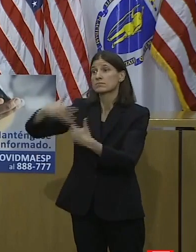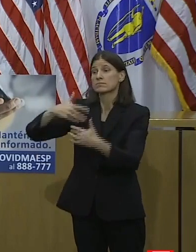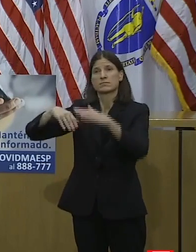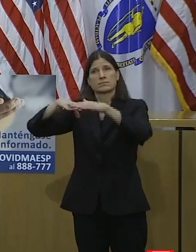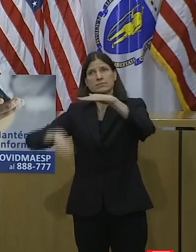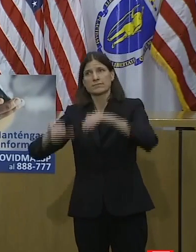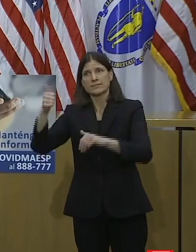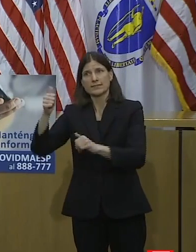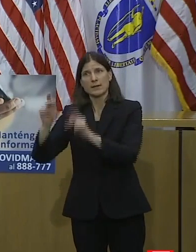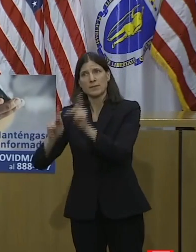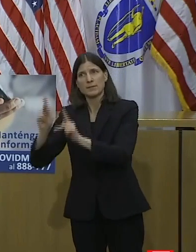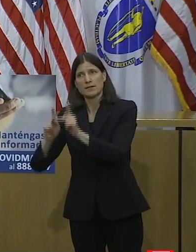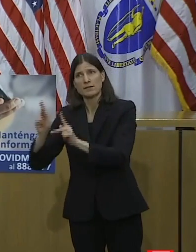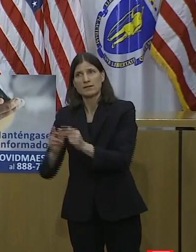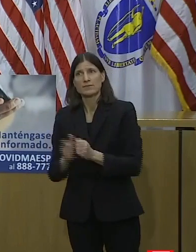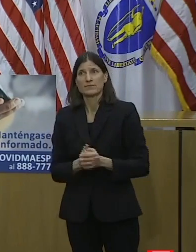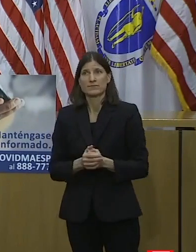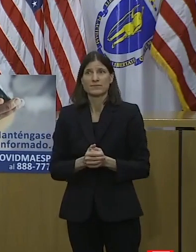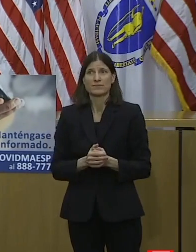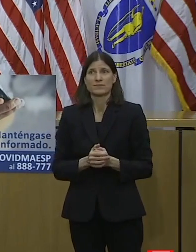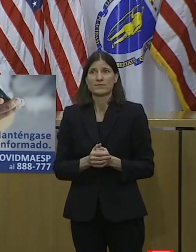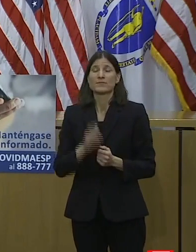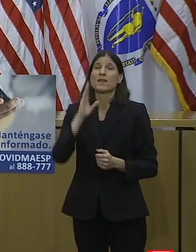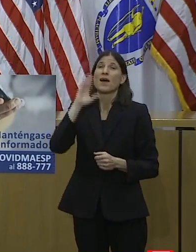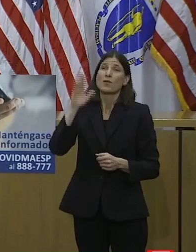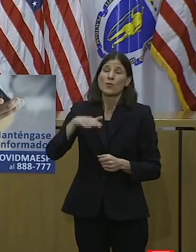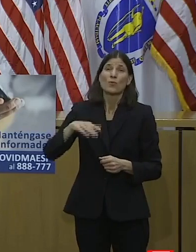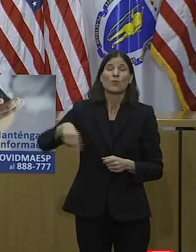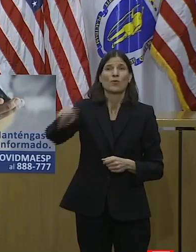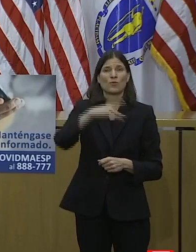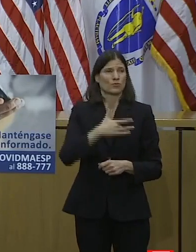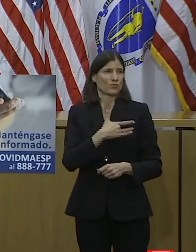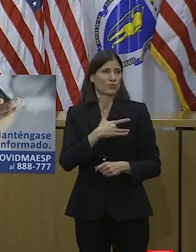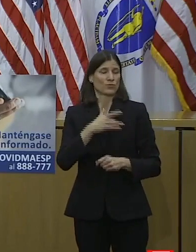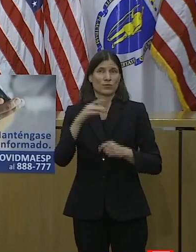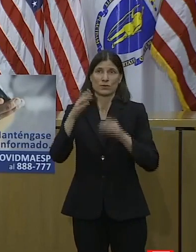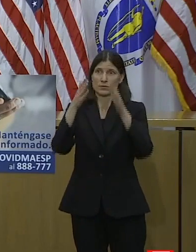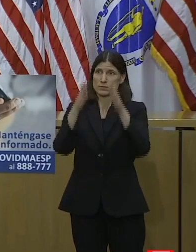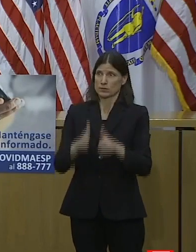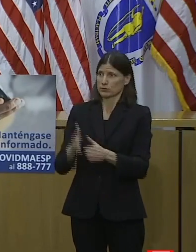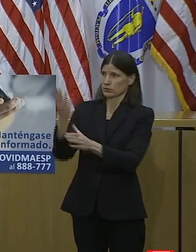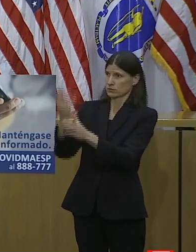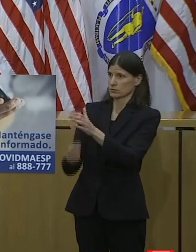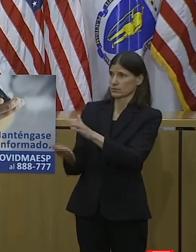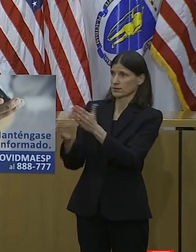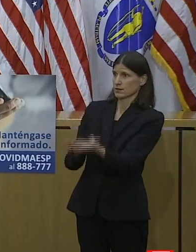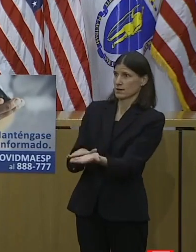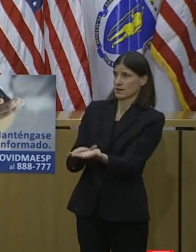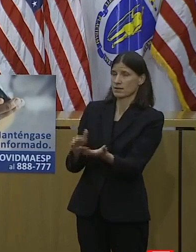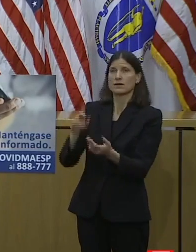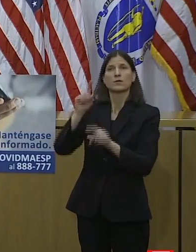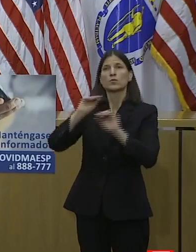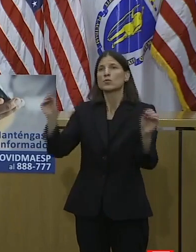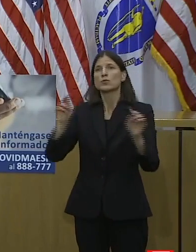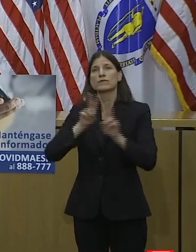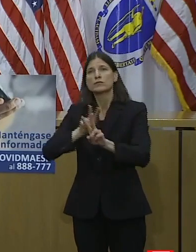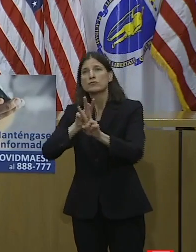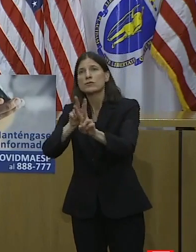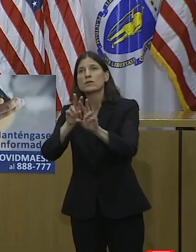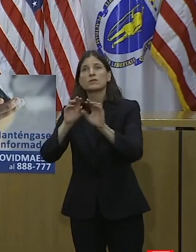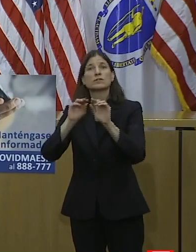And so when people talk about the numbers, the first thing I think about is all those people who,